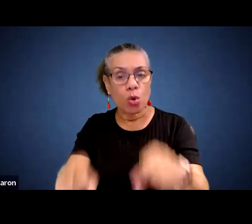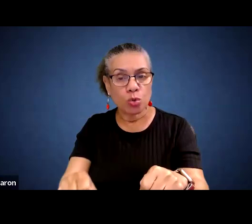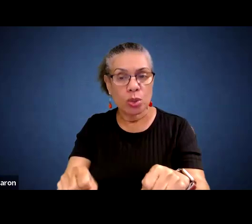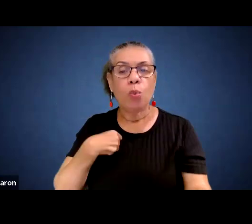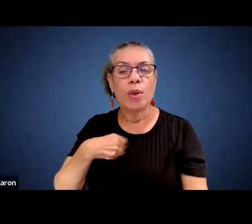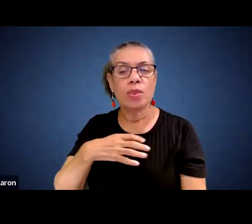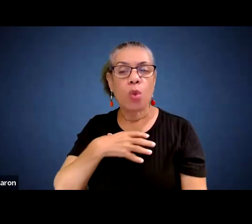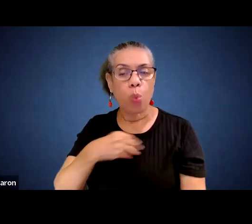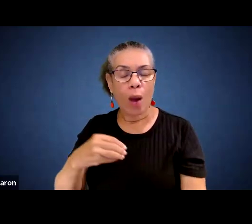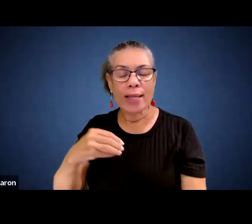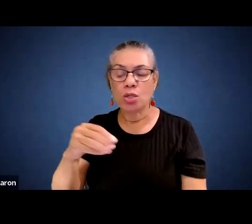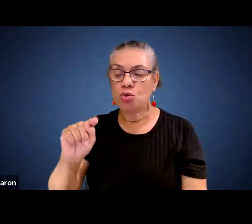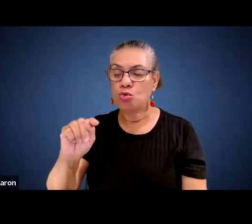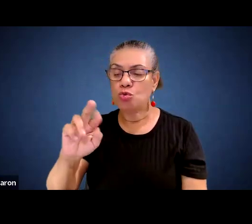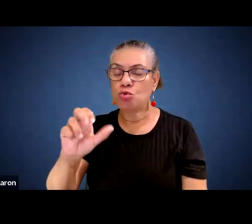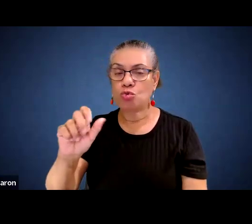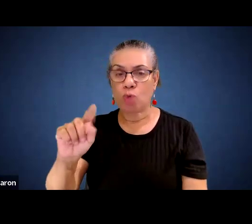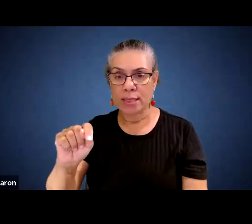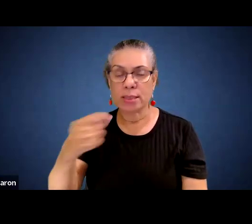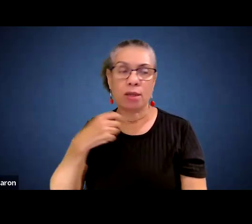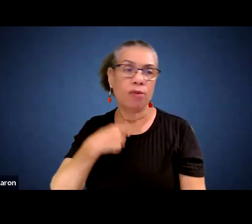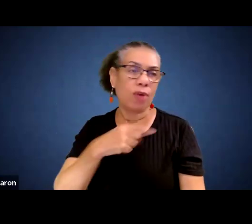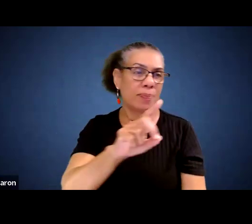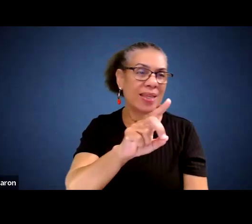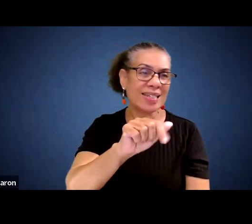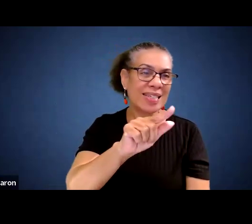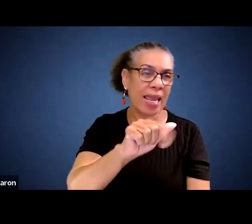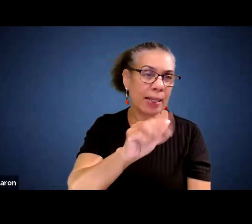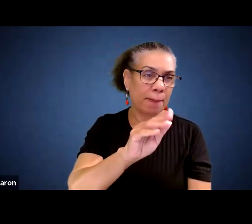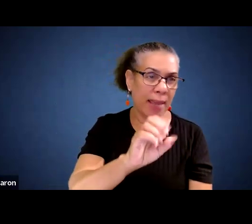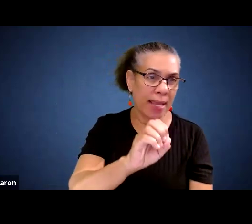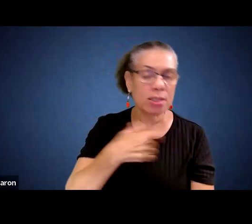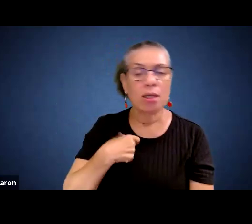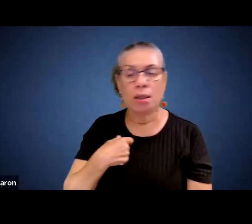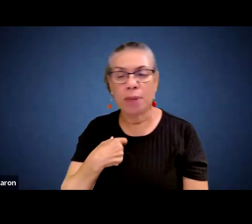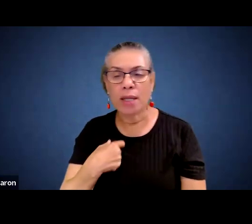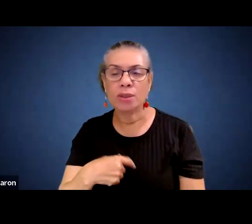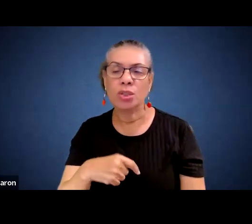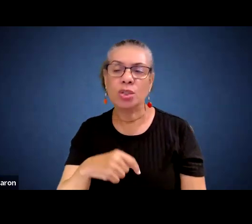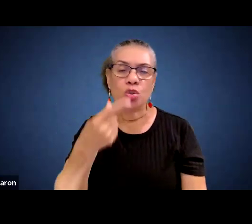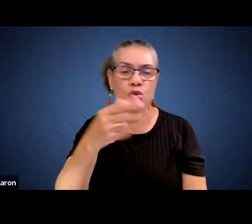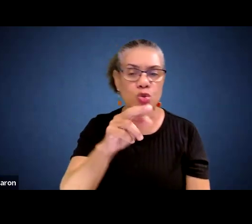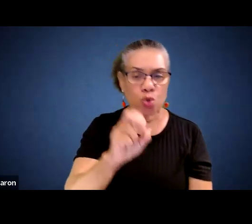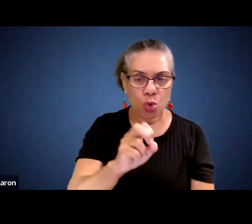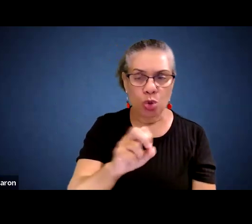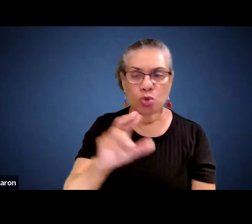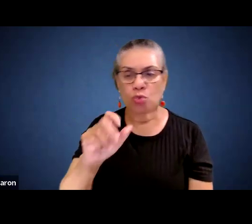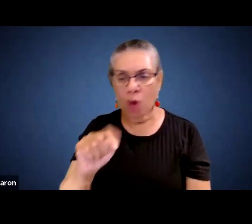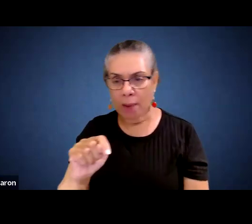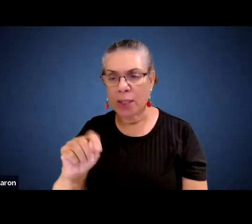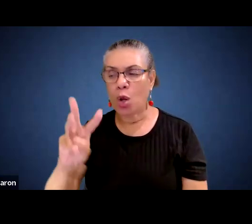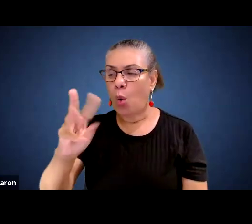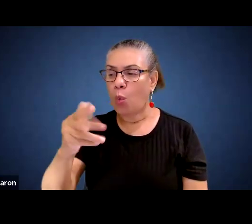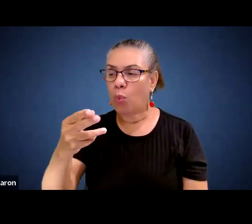Trust. According to the city's assessor database and other things, it's owned by the George Robert White Trust. It's actually not owned by the City of Boston